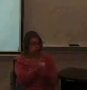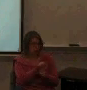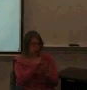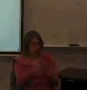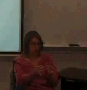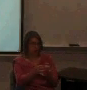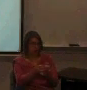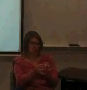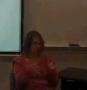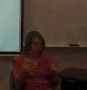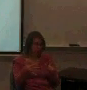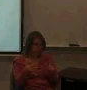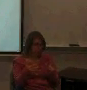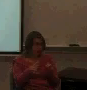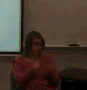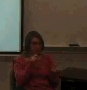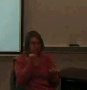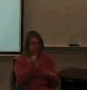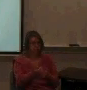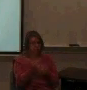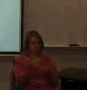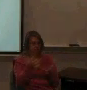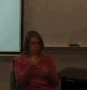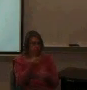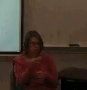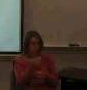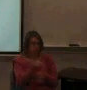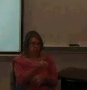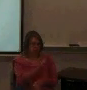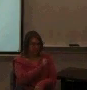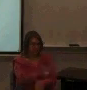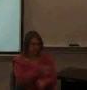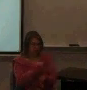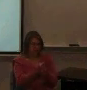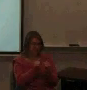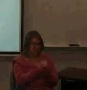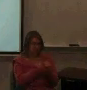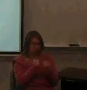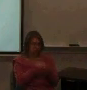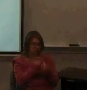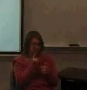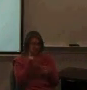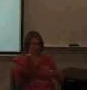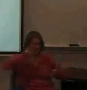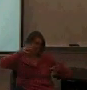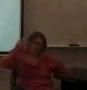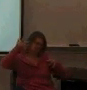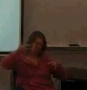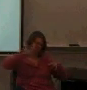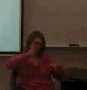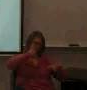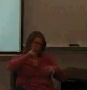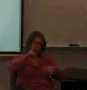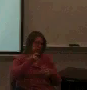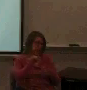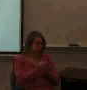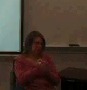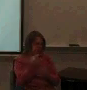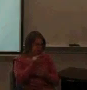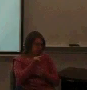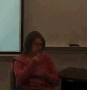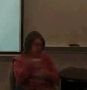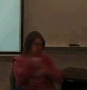of pulling those bonds apart, but not so much thermal energy that the structure is out of whack and that it won't recognize that